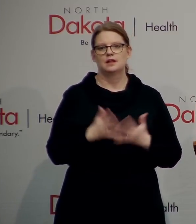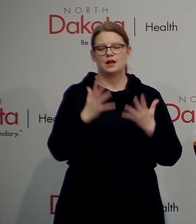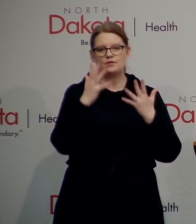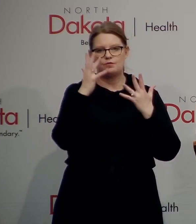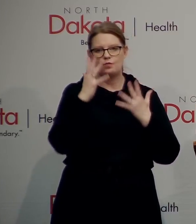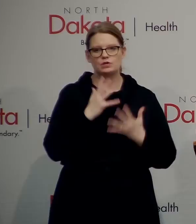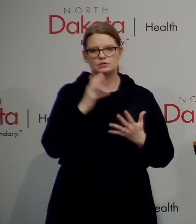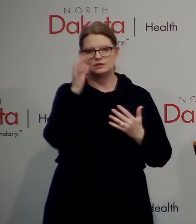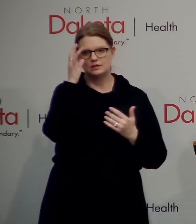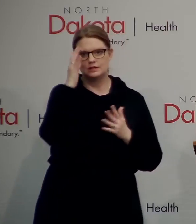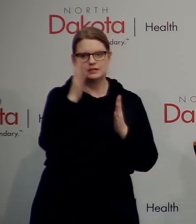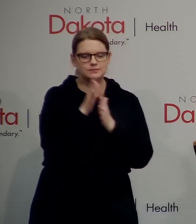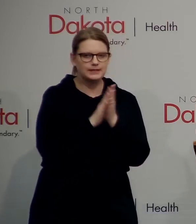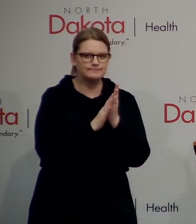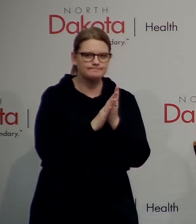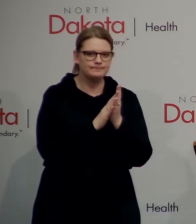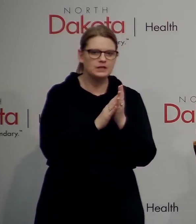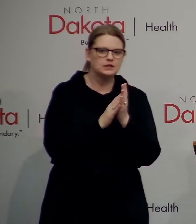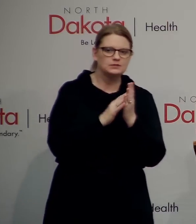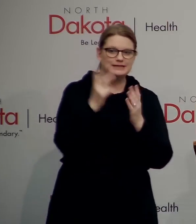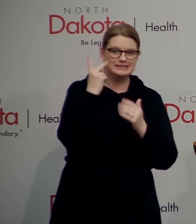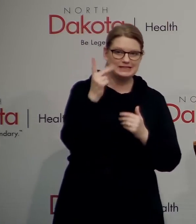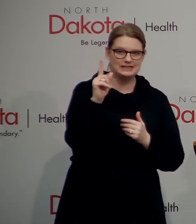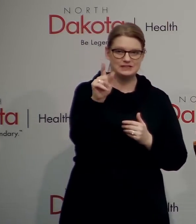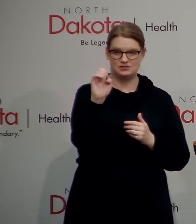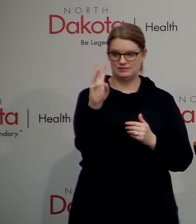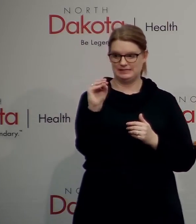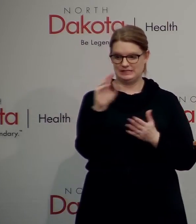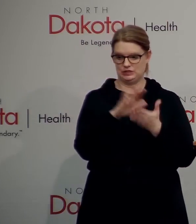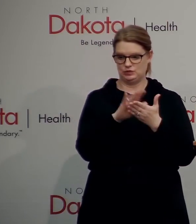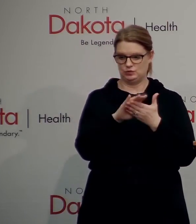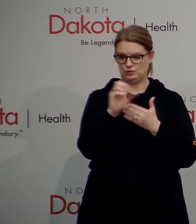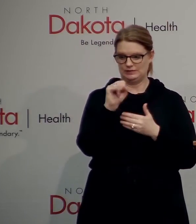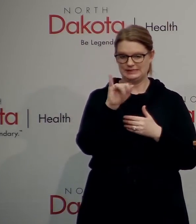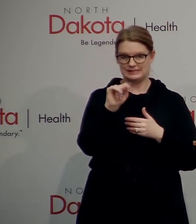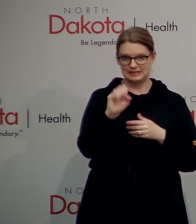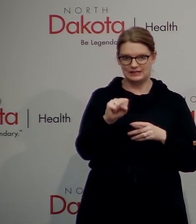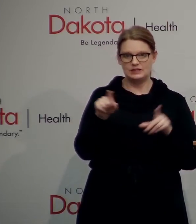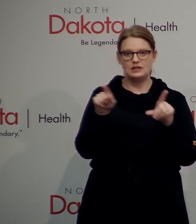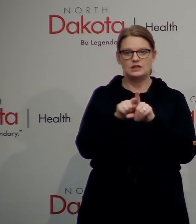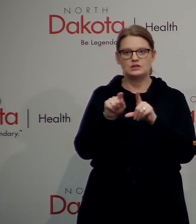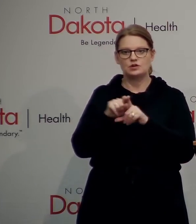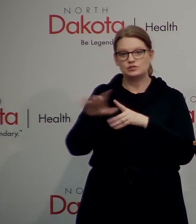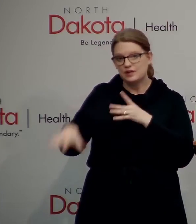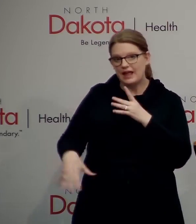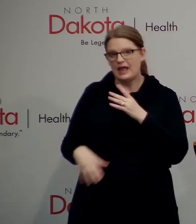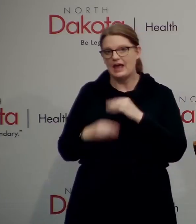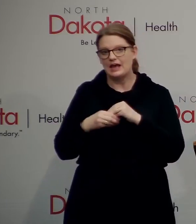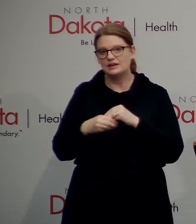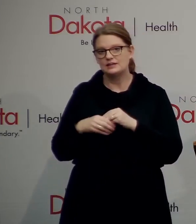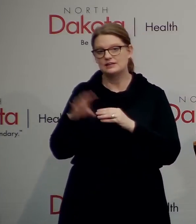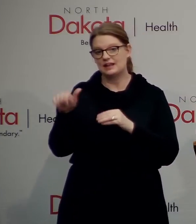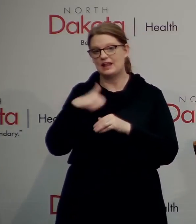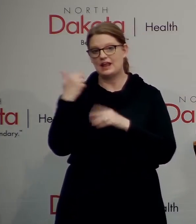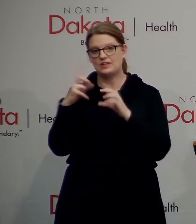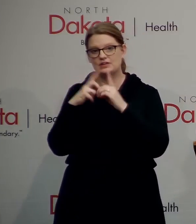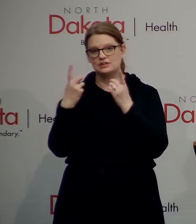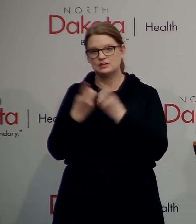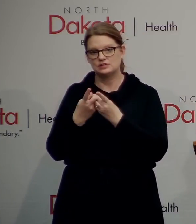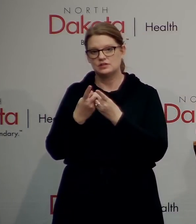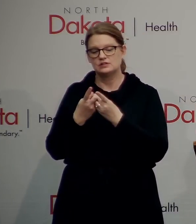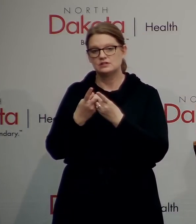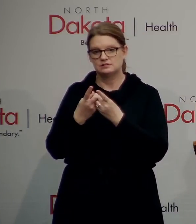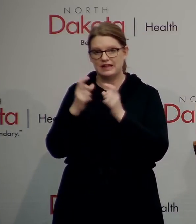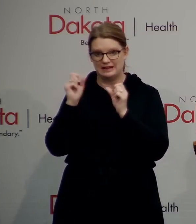Unfortunately, as we look to these 160 school sites and add in the districts that may also qualify to be food